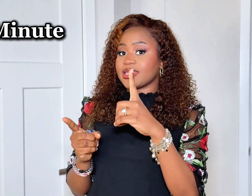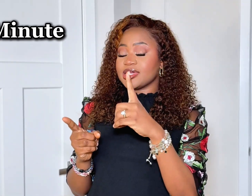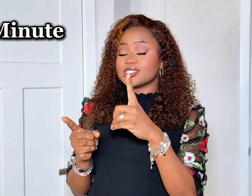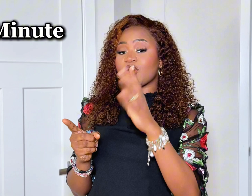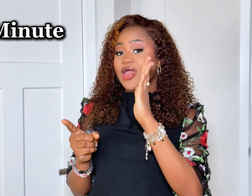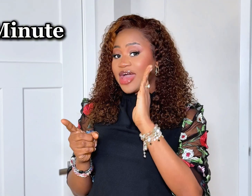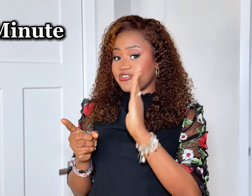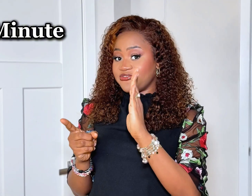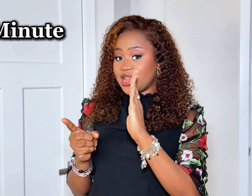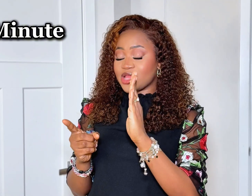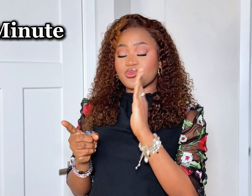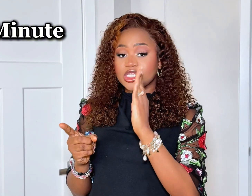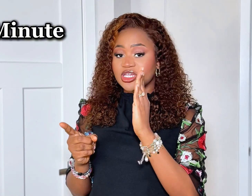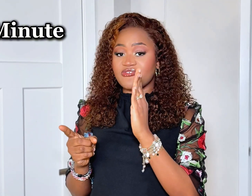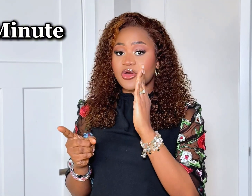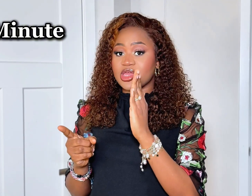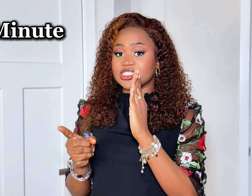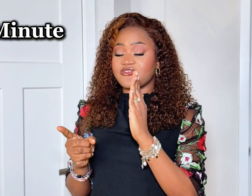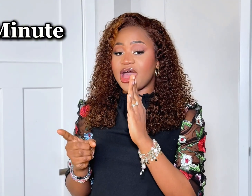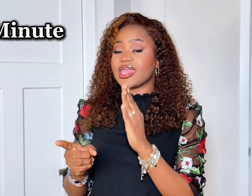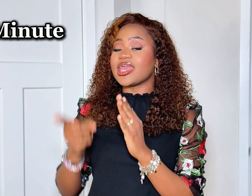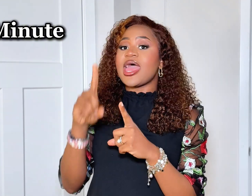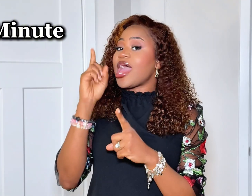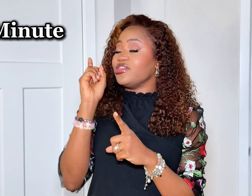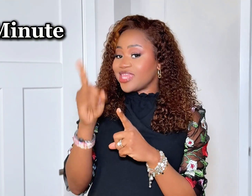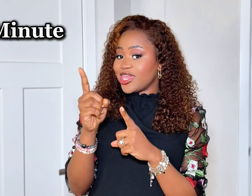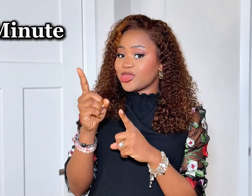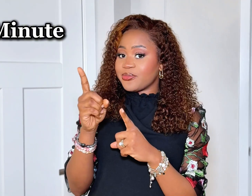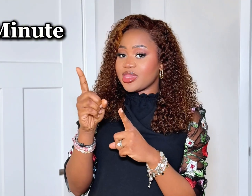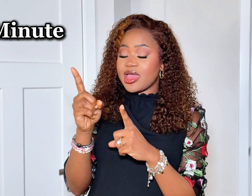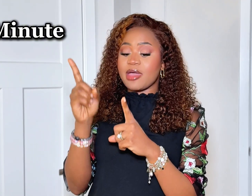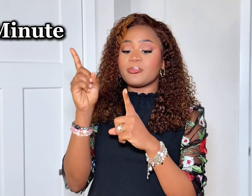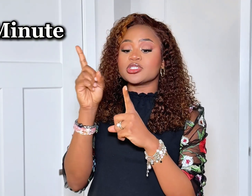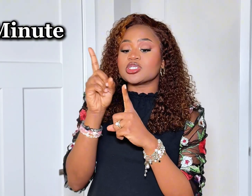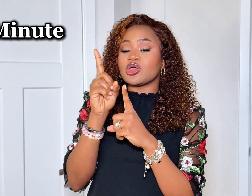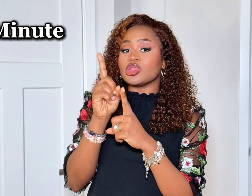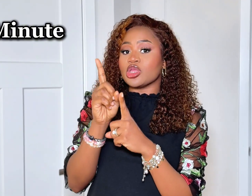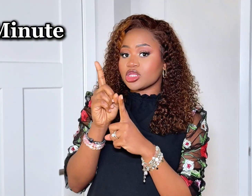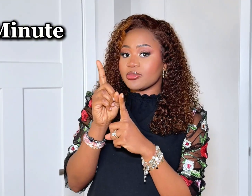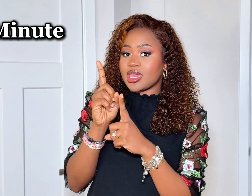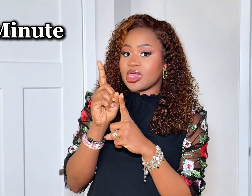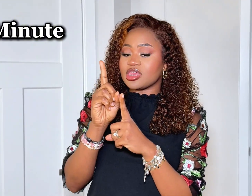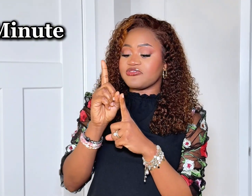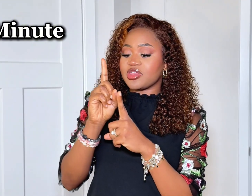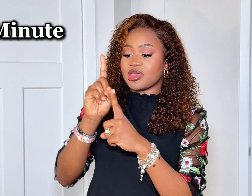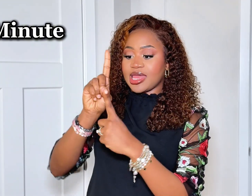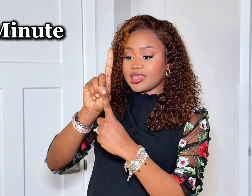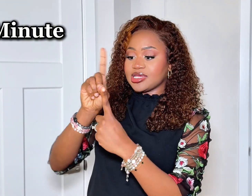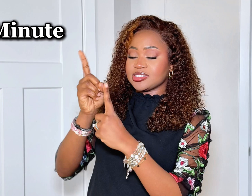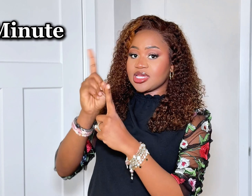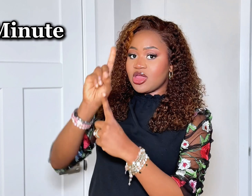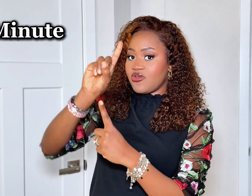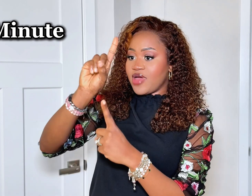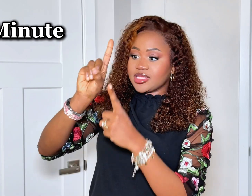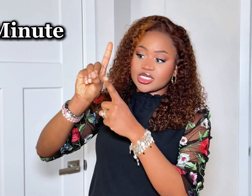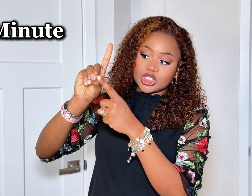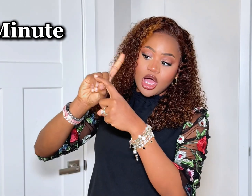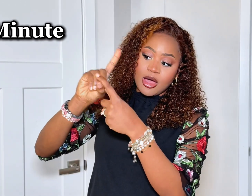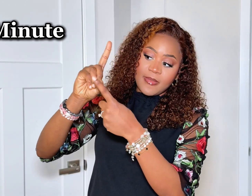this or you have it flat, whichever way is fine. And you take your dominant hand, put it on your non-dominant index finger like this, right? The thumb and